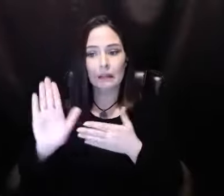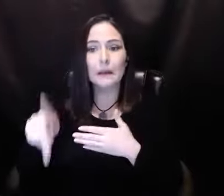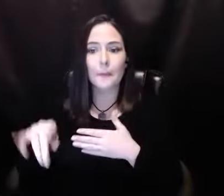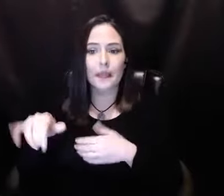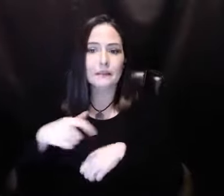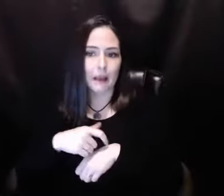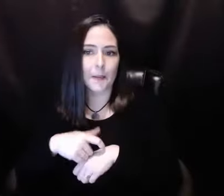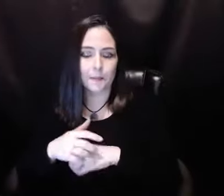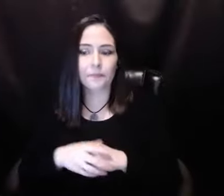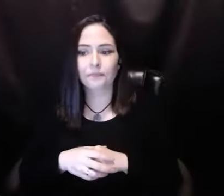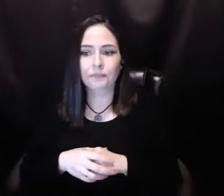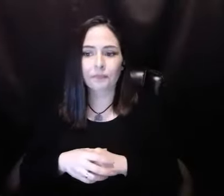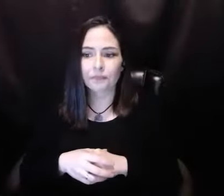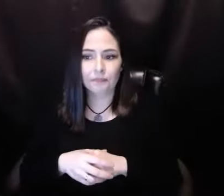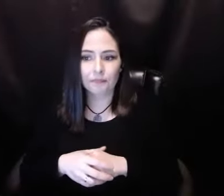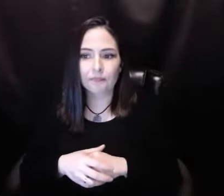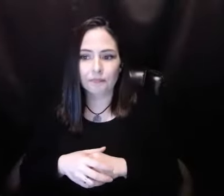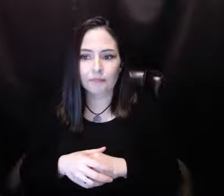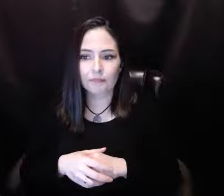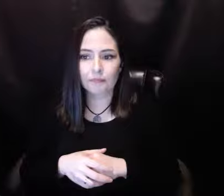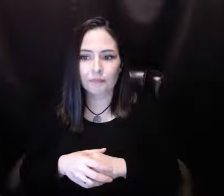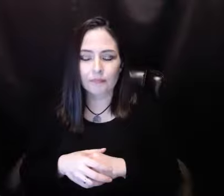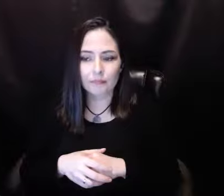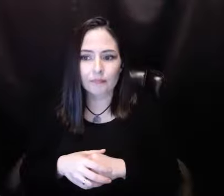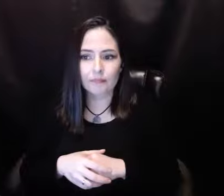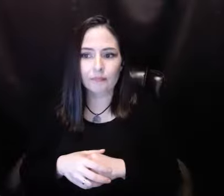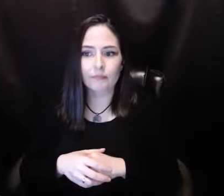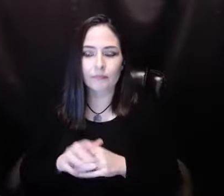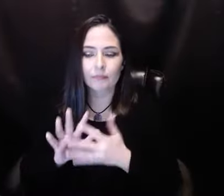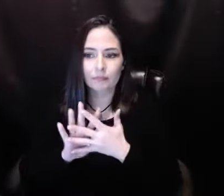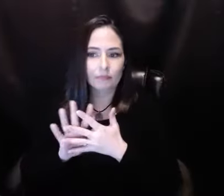I thought I had cleaned up that. I thought I had it,